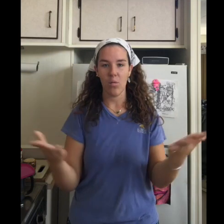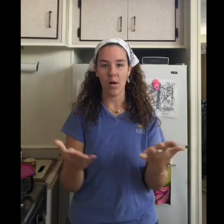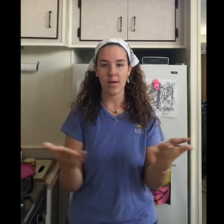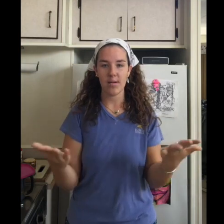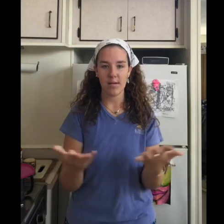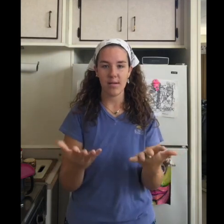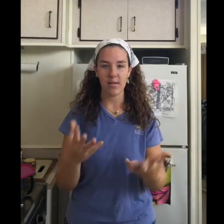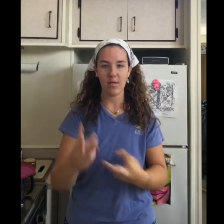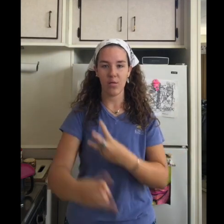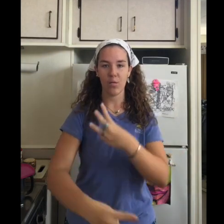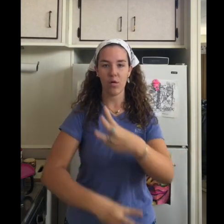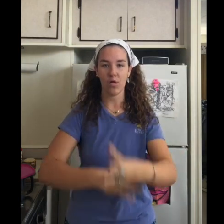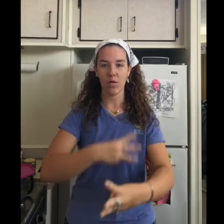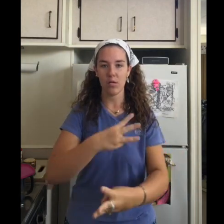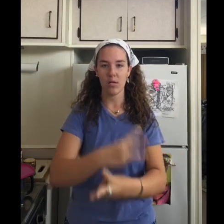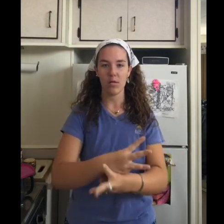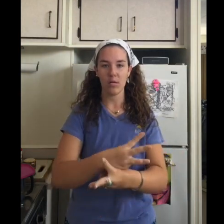What the world